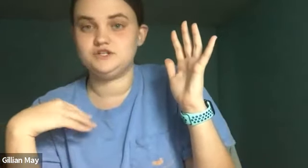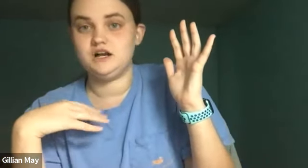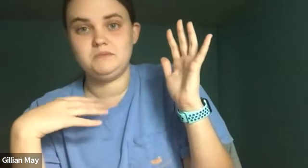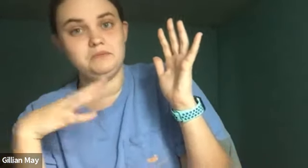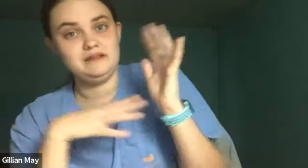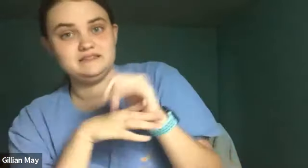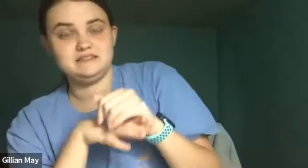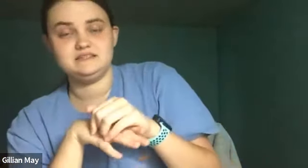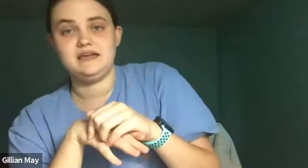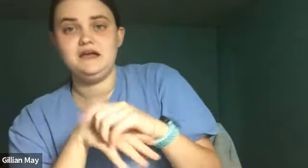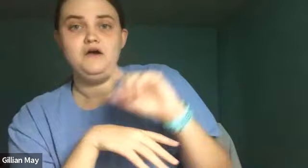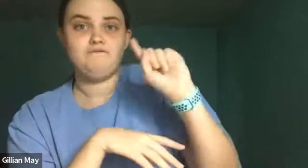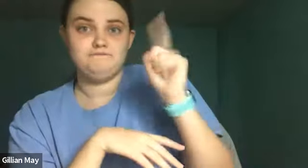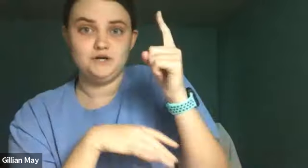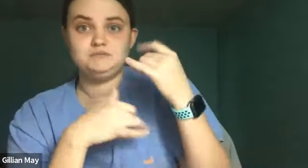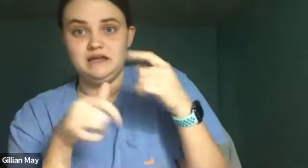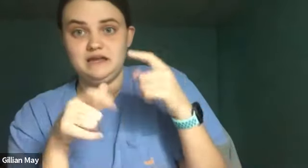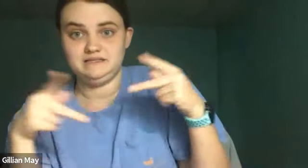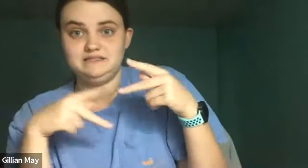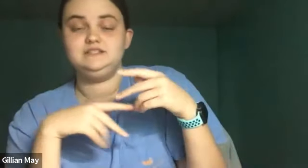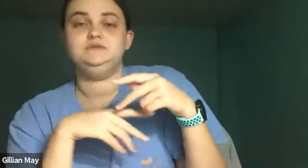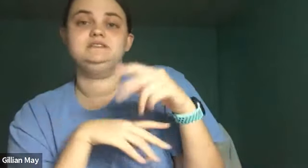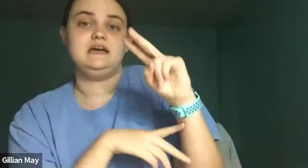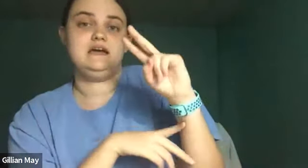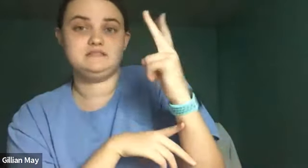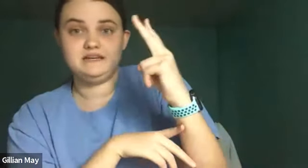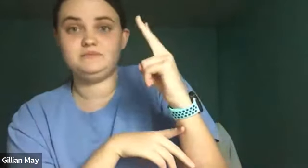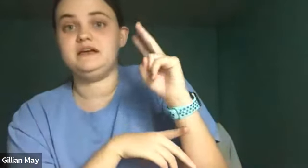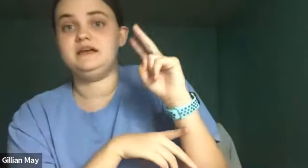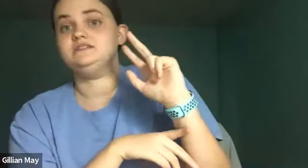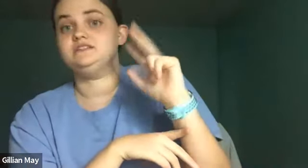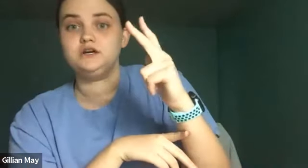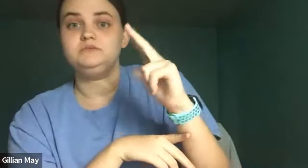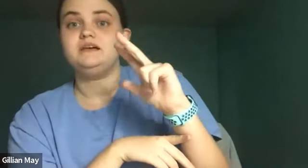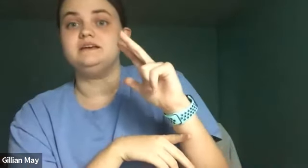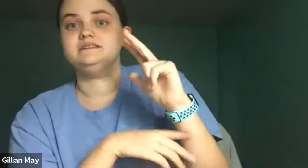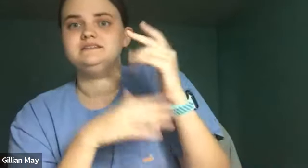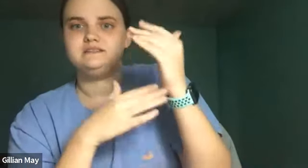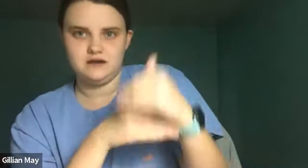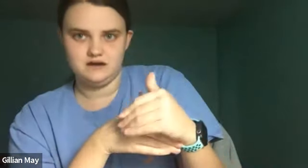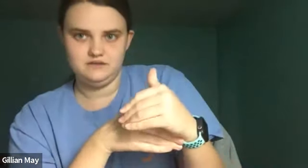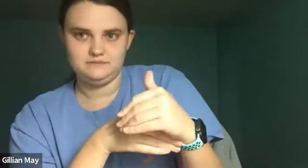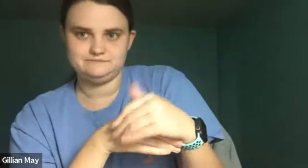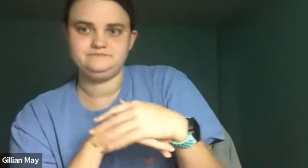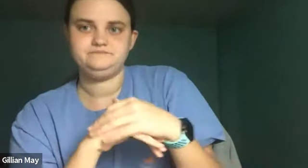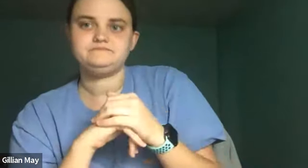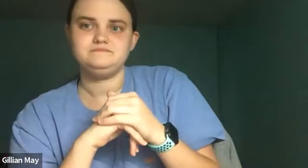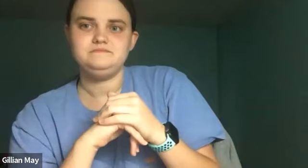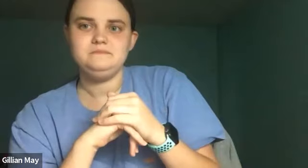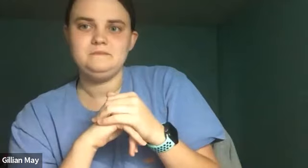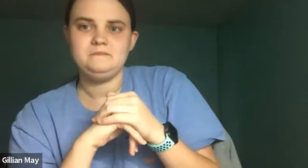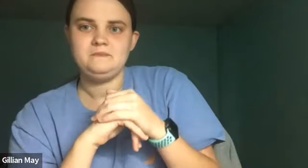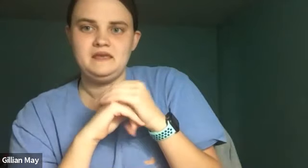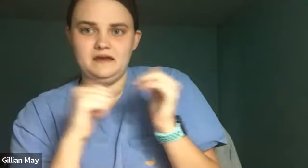talking about places like first place, you would say second place, third place, that kind of thing. All